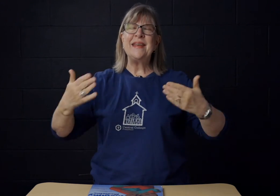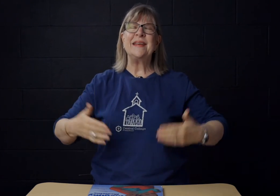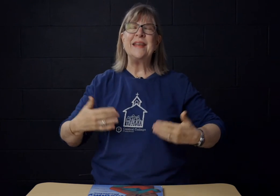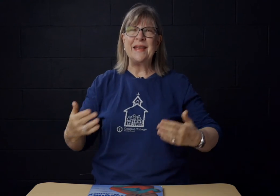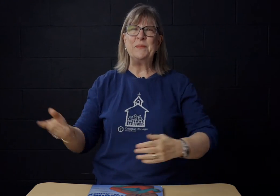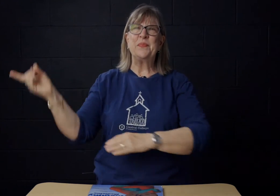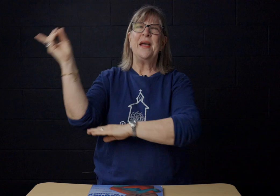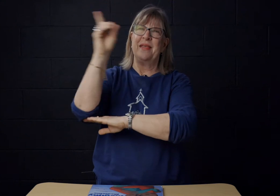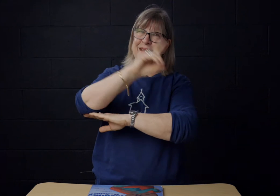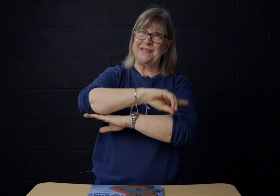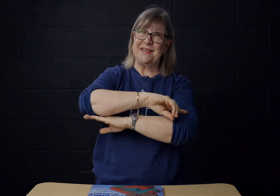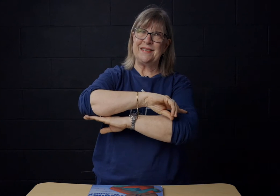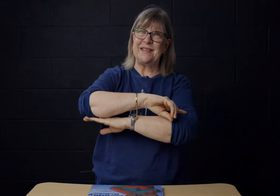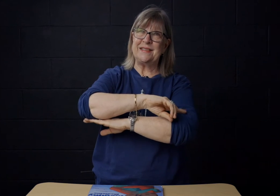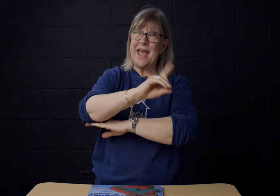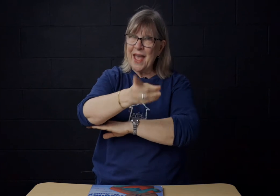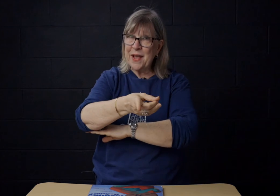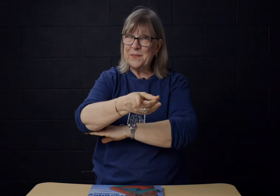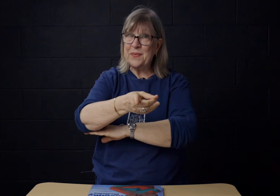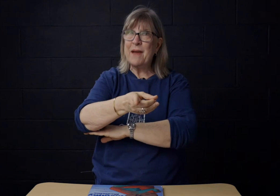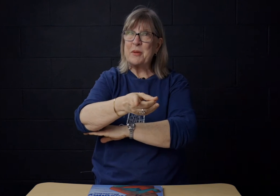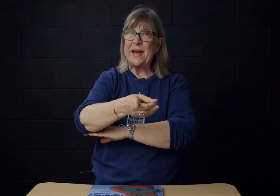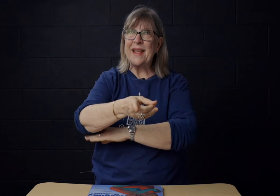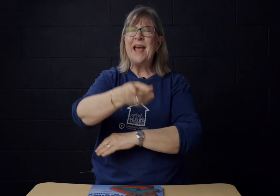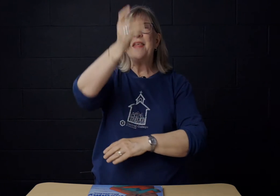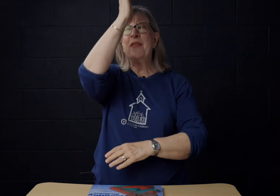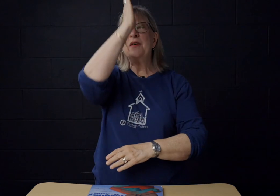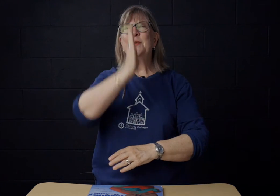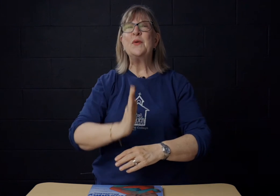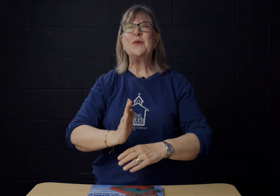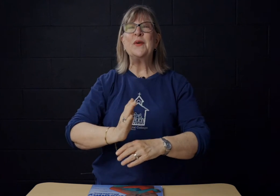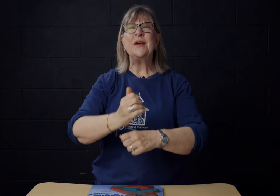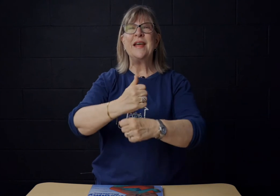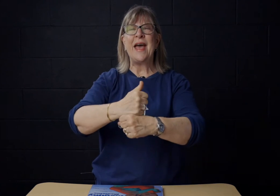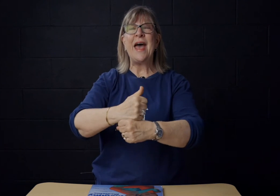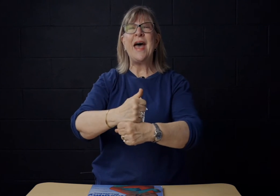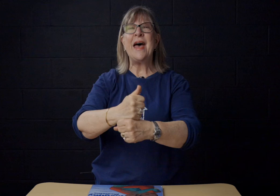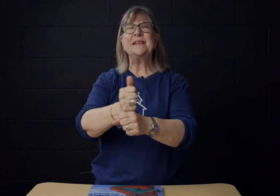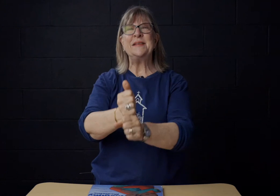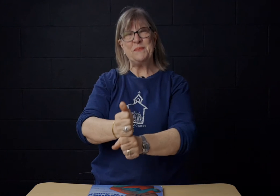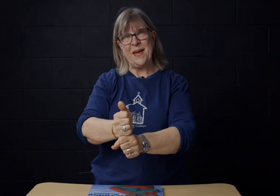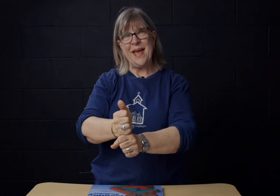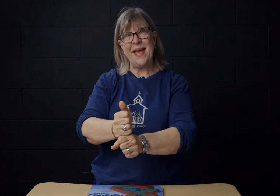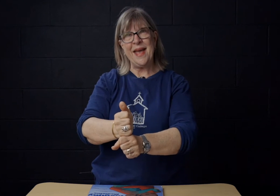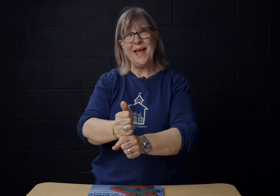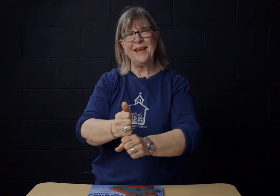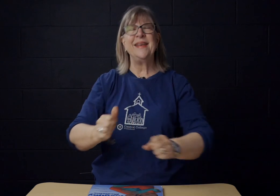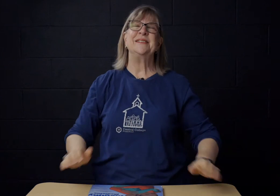in it. This is the day, everybody, that the Lord has made. He's